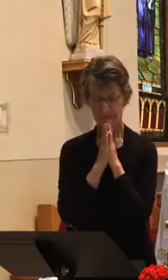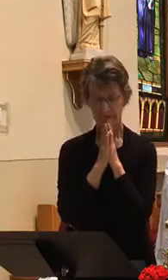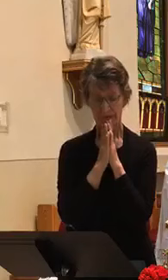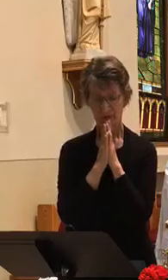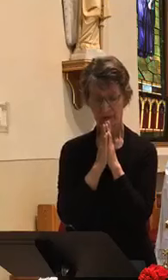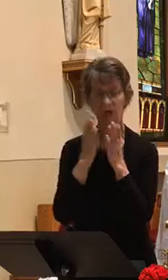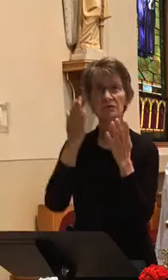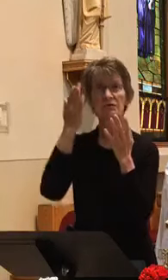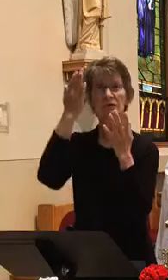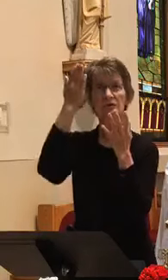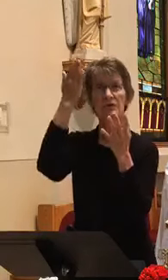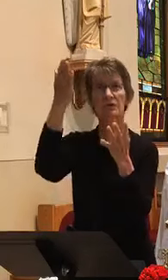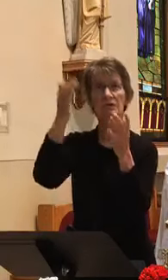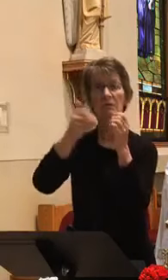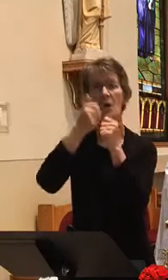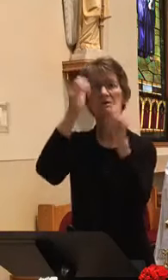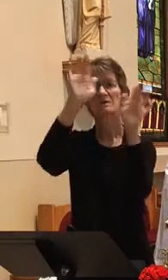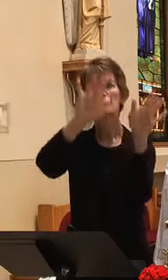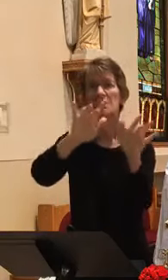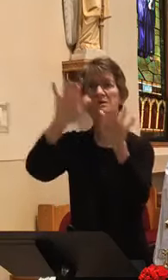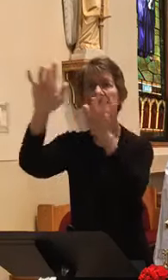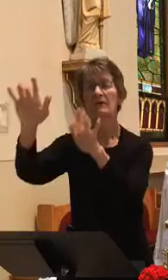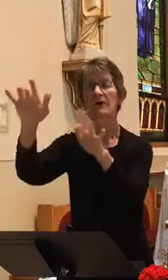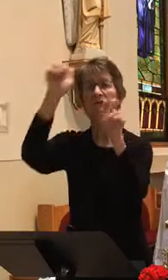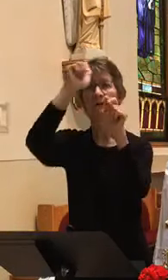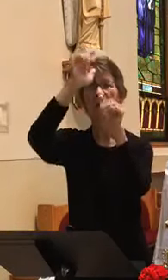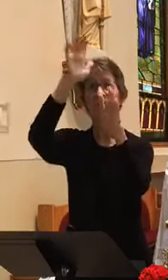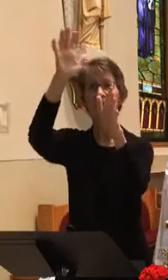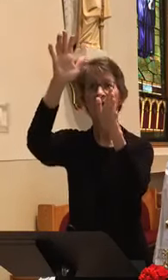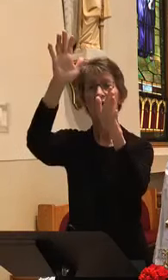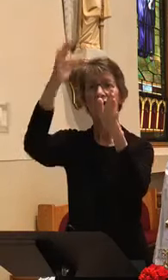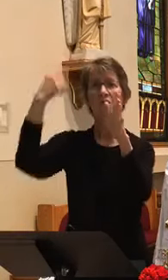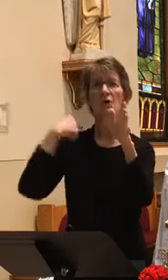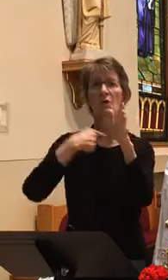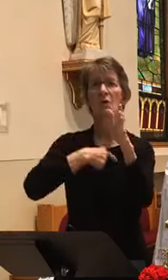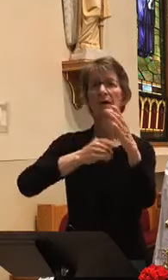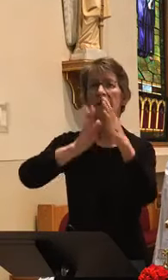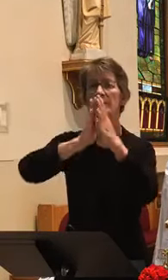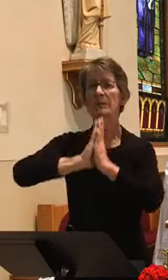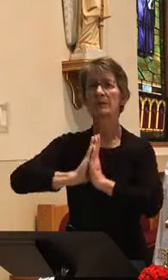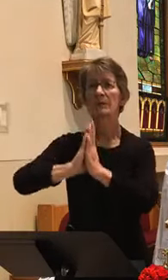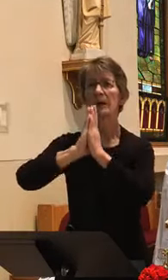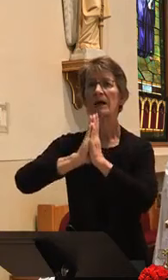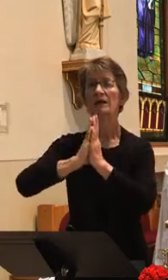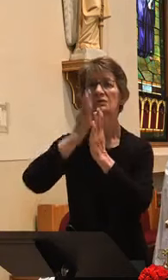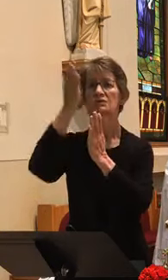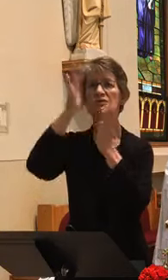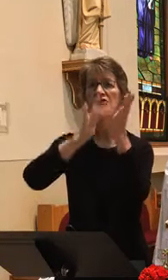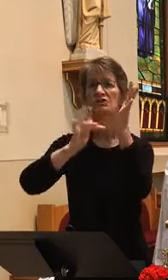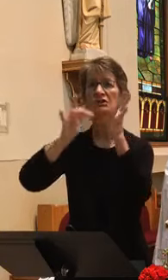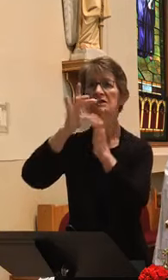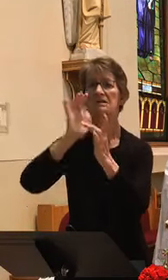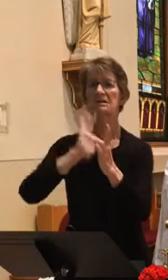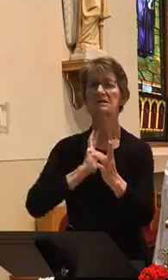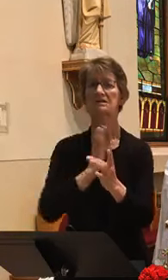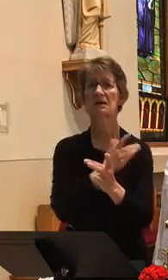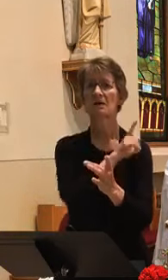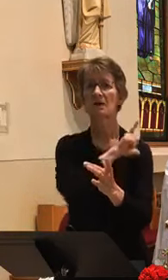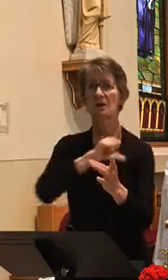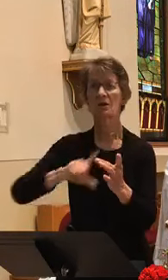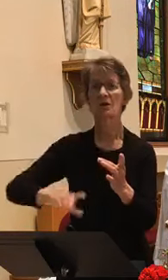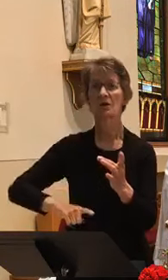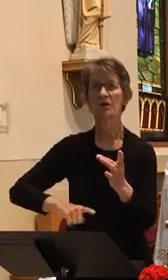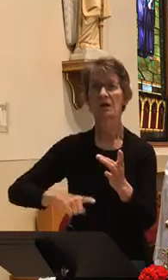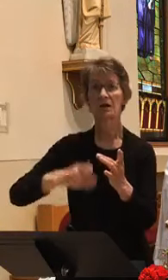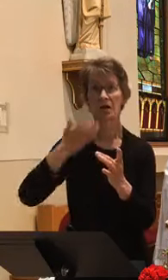To you, therefore, most merciful Father, we make humble prayer and petition through Jesus Christ, your Son, our Lord, that